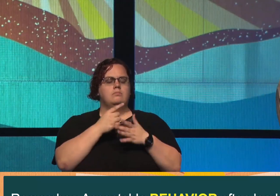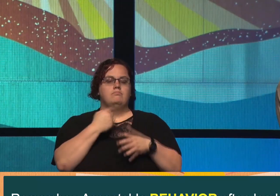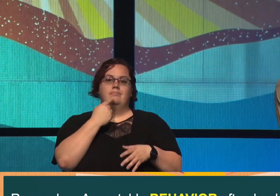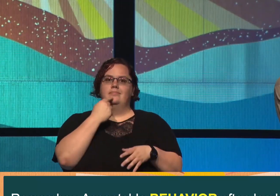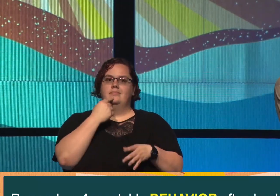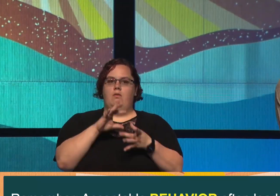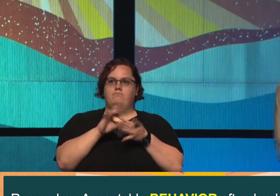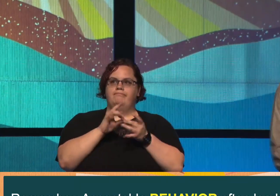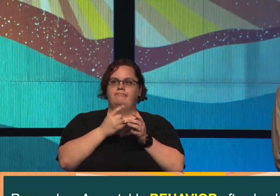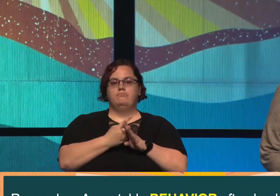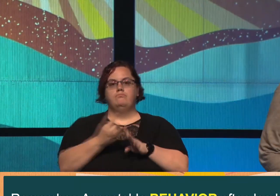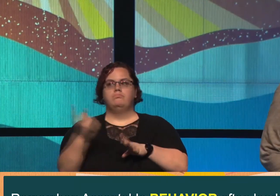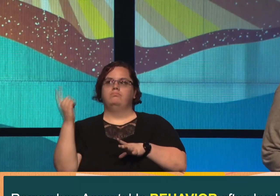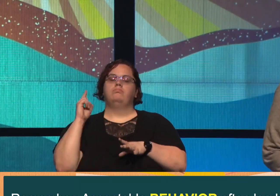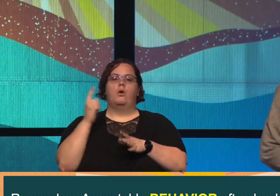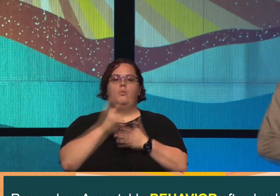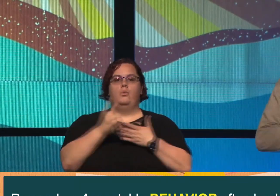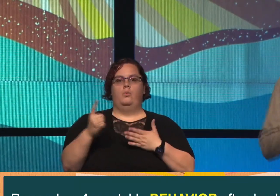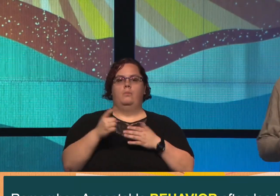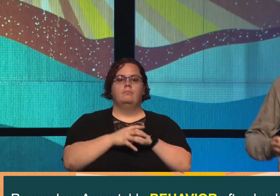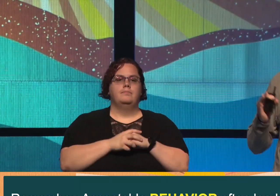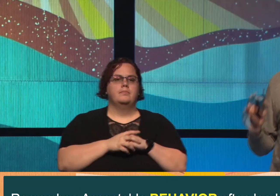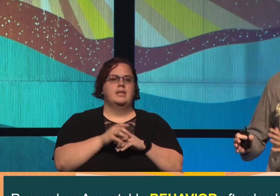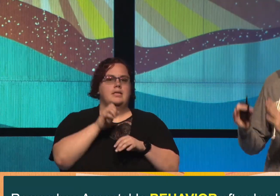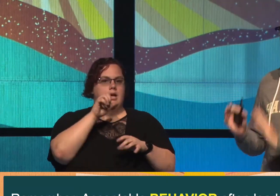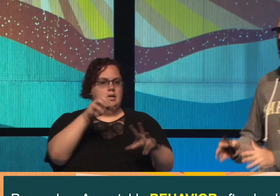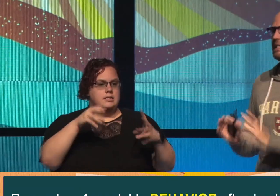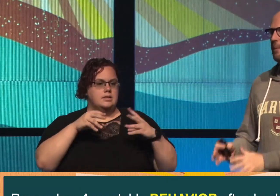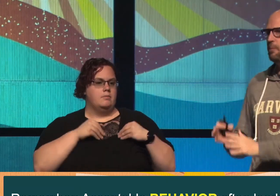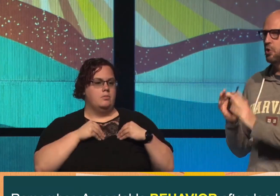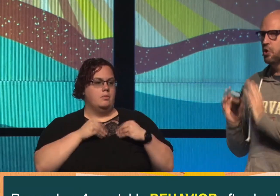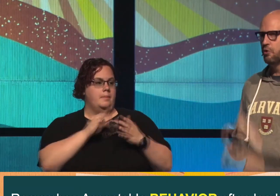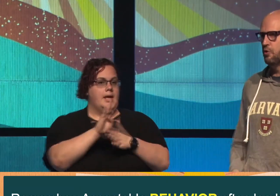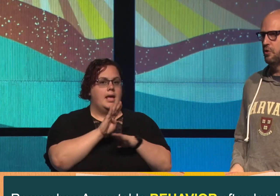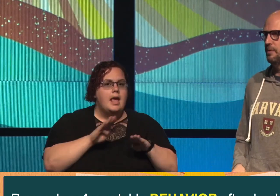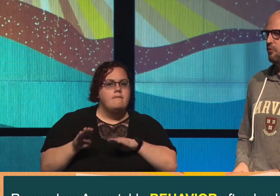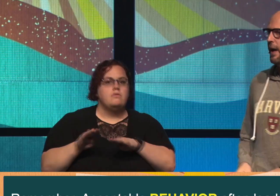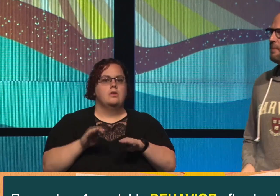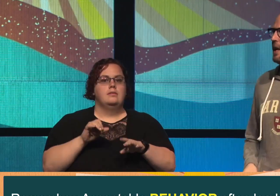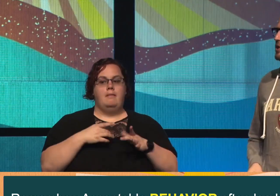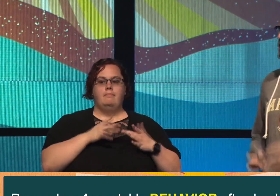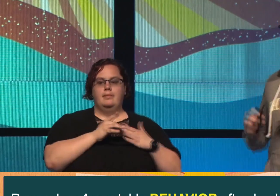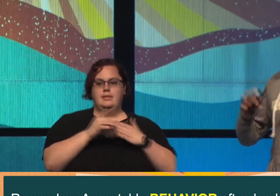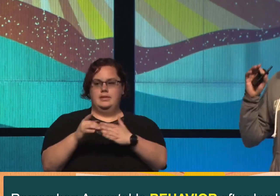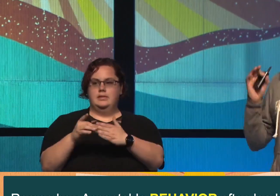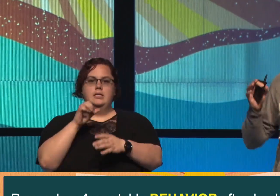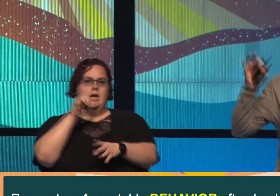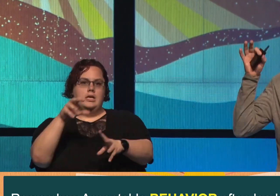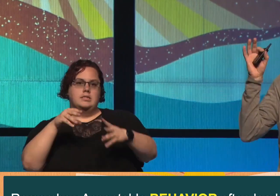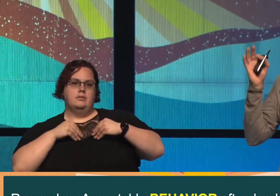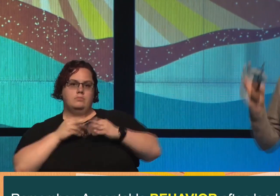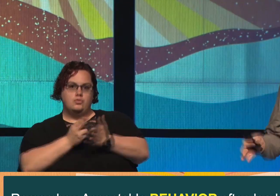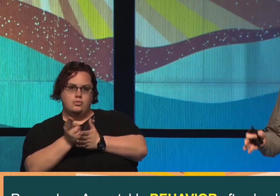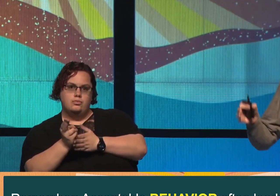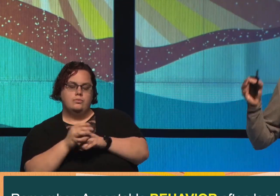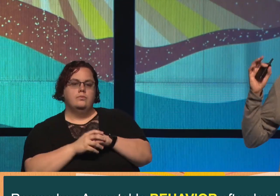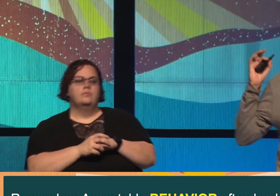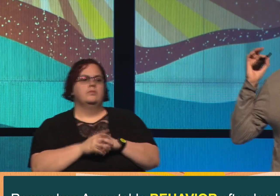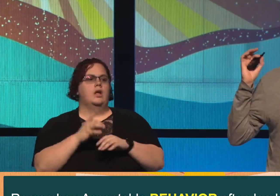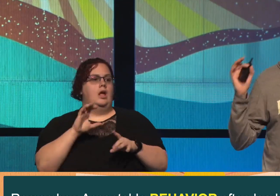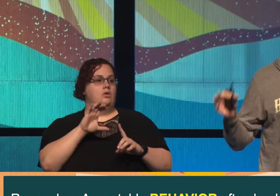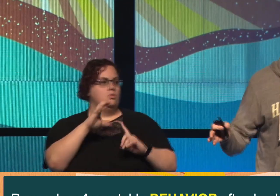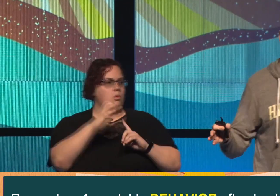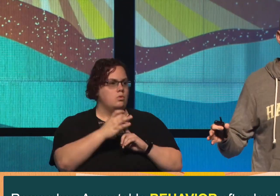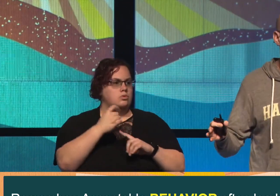our acceptable behavior that often leads to unacceptable truths, right? So it's the things that we as a culture